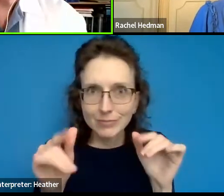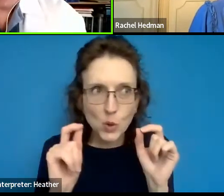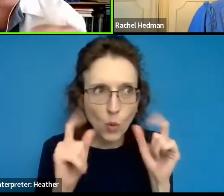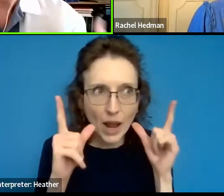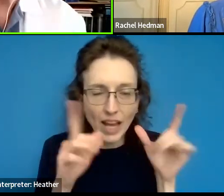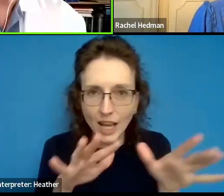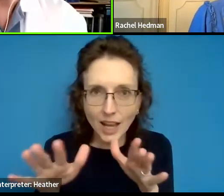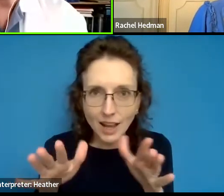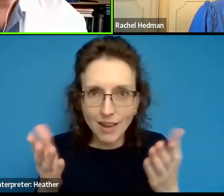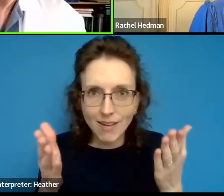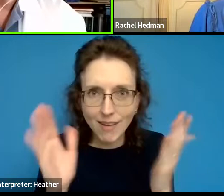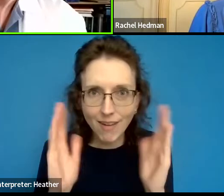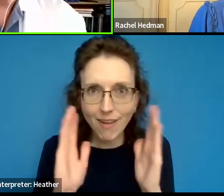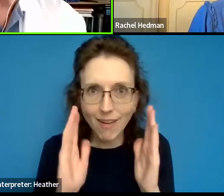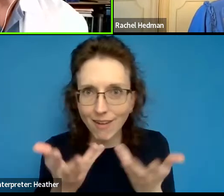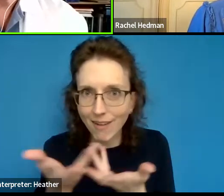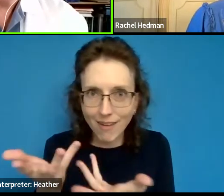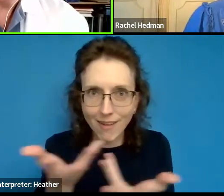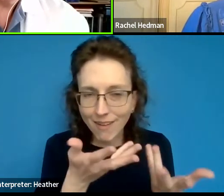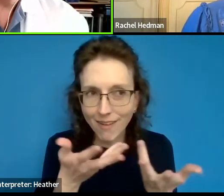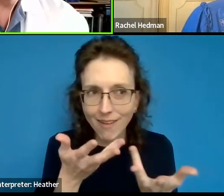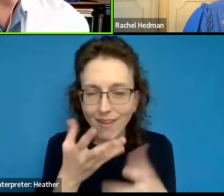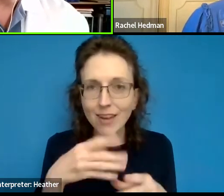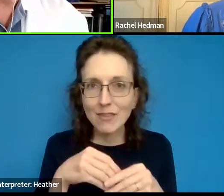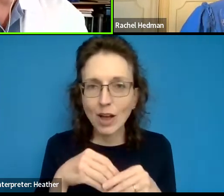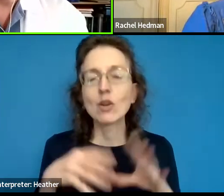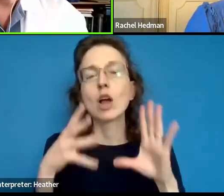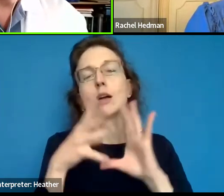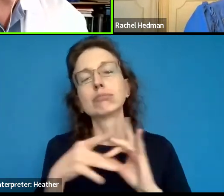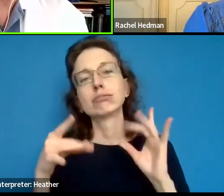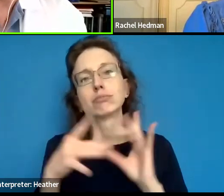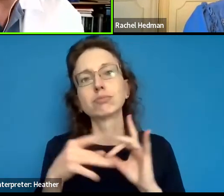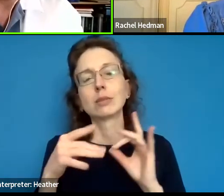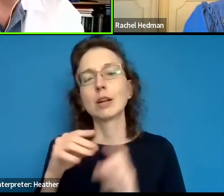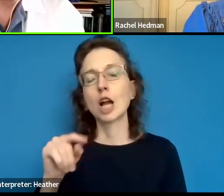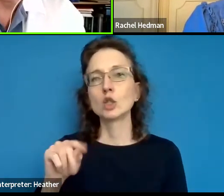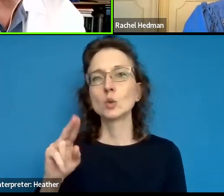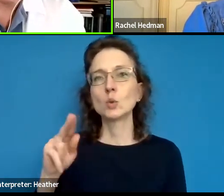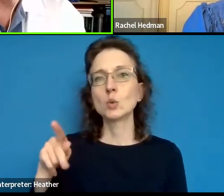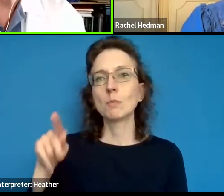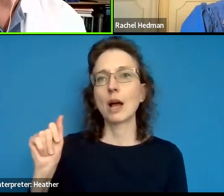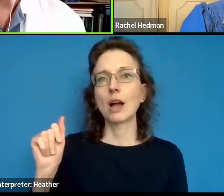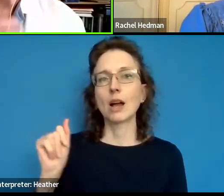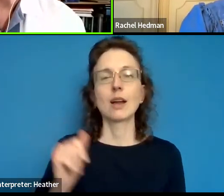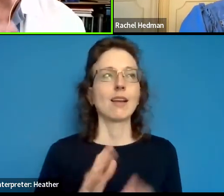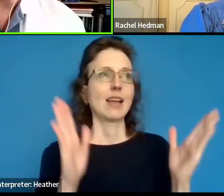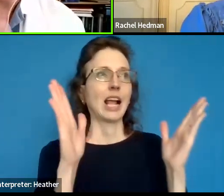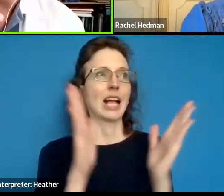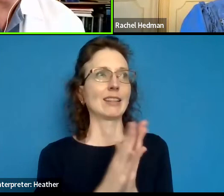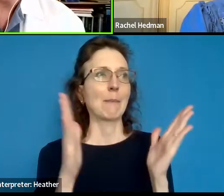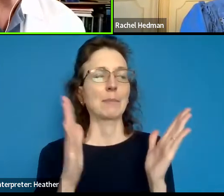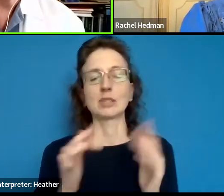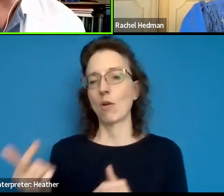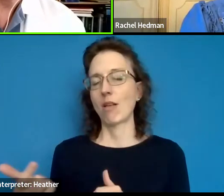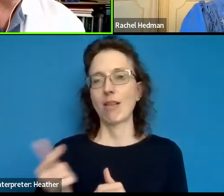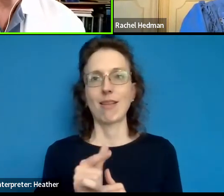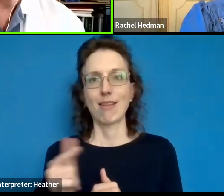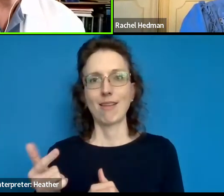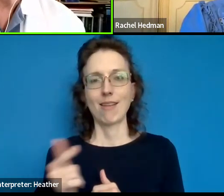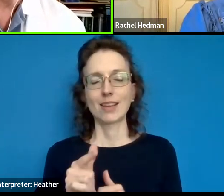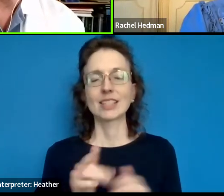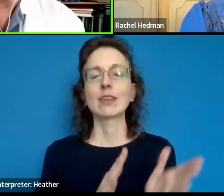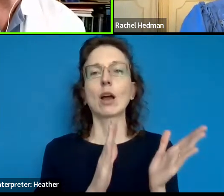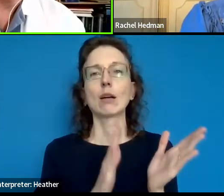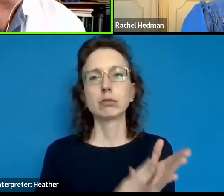engaged and that they're involved. And they will tell the story and then it will say "tupa," and everyone would clap. So this is sort of a cadence, a